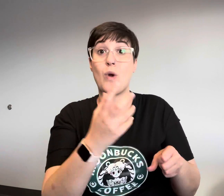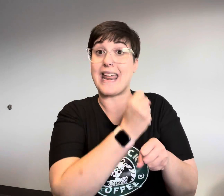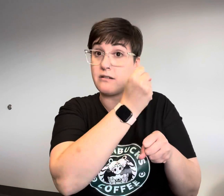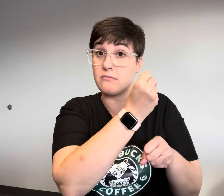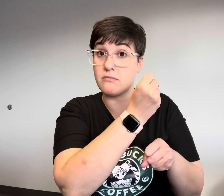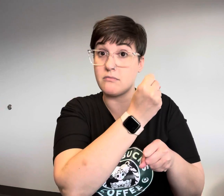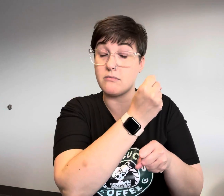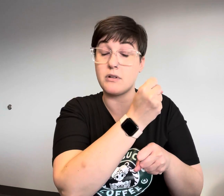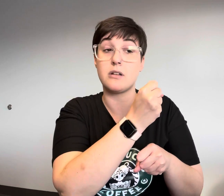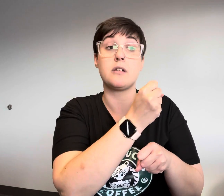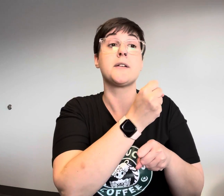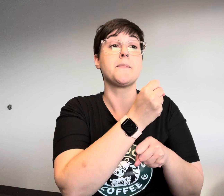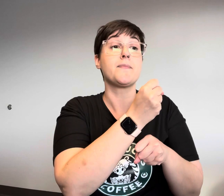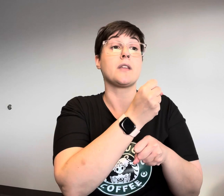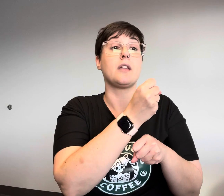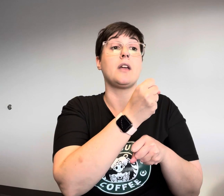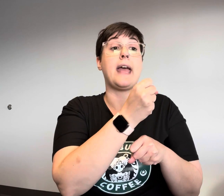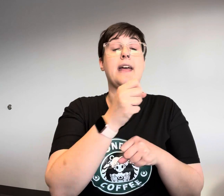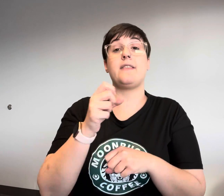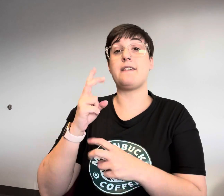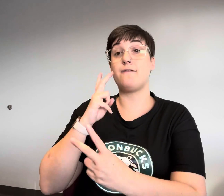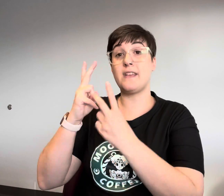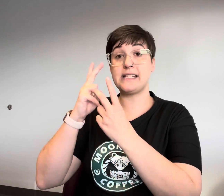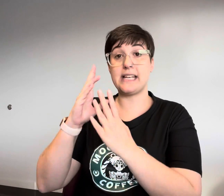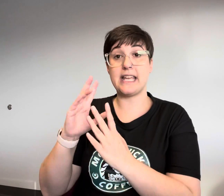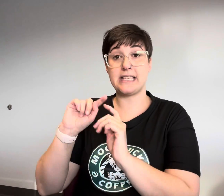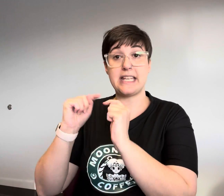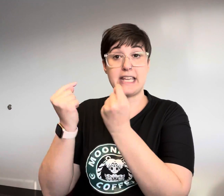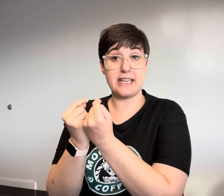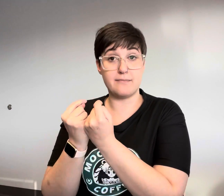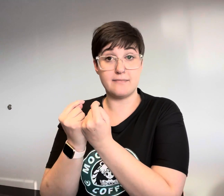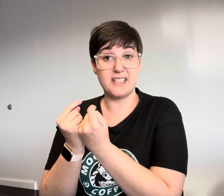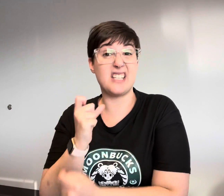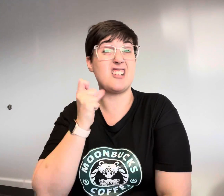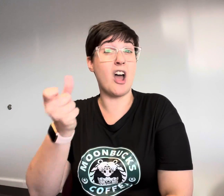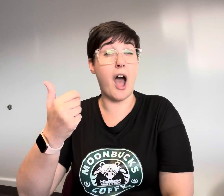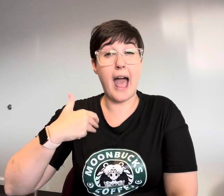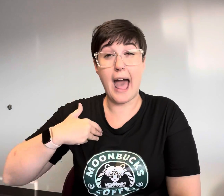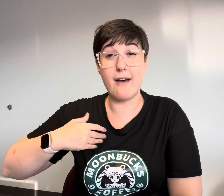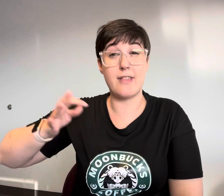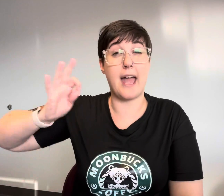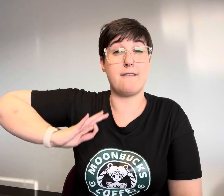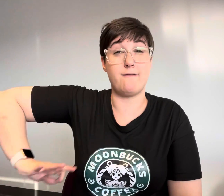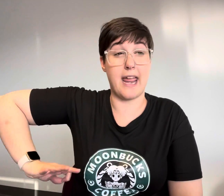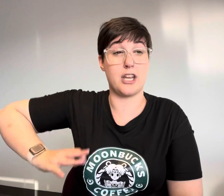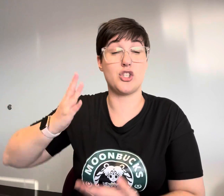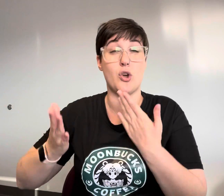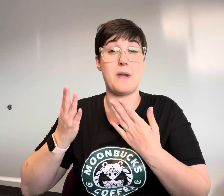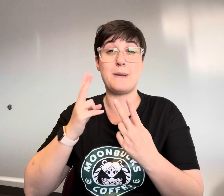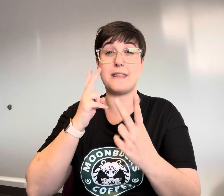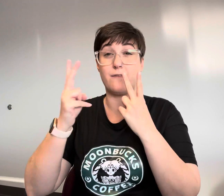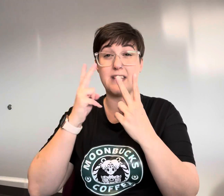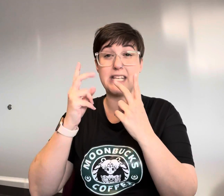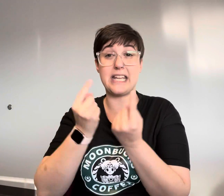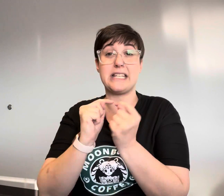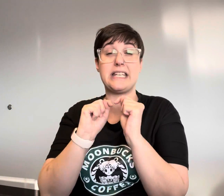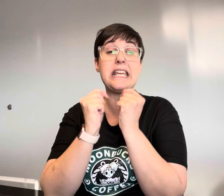win. And the visiting team does not have that advantage. So maybe the visiting